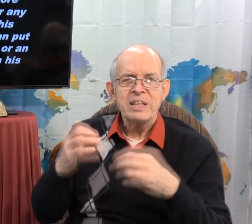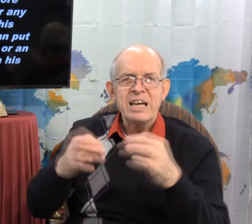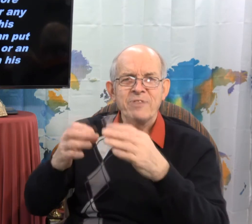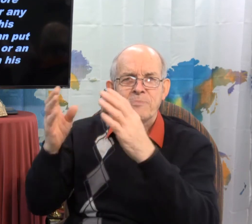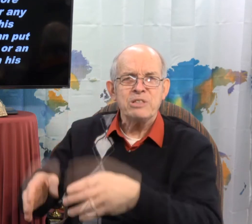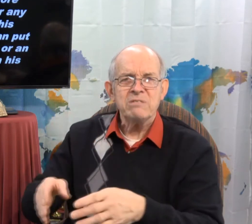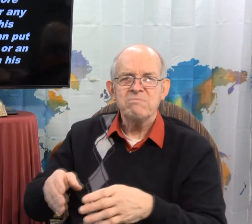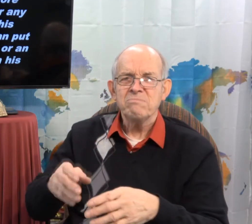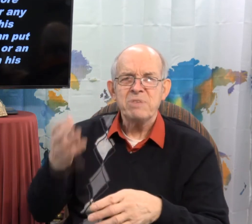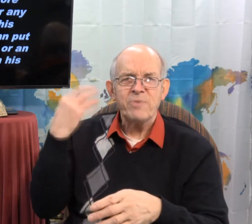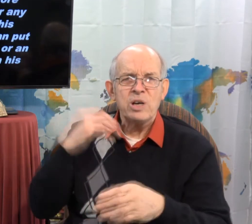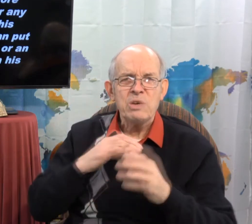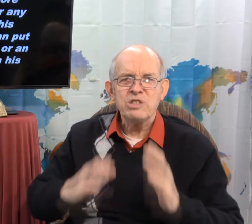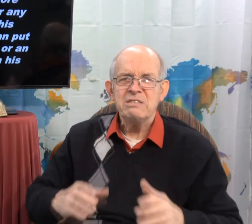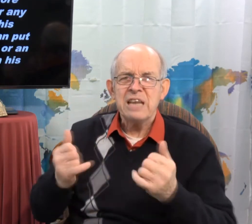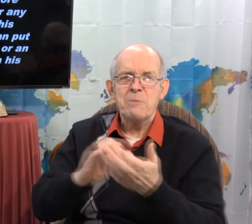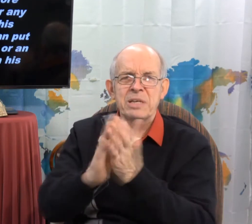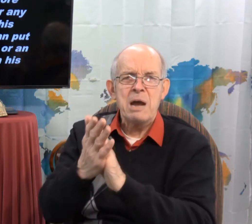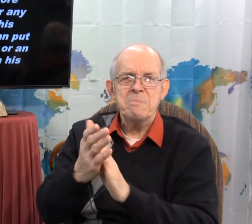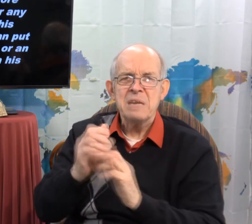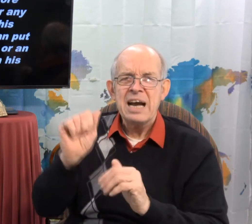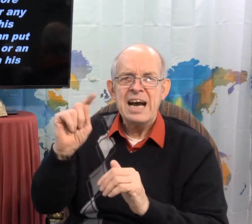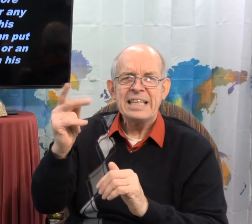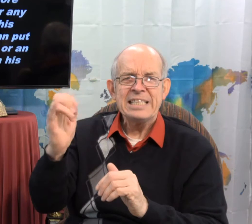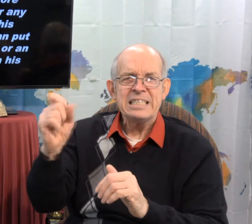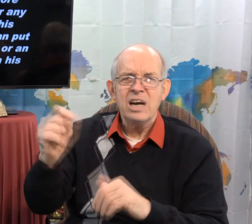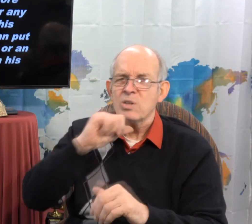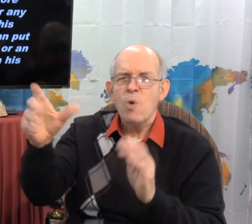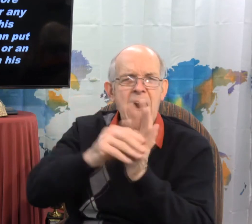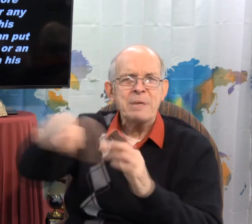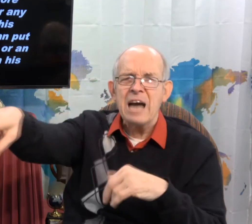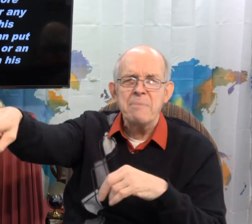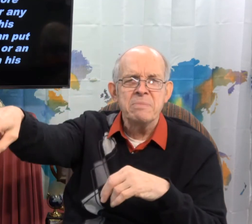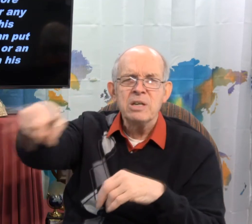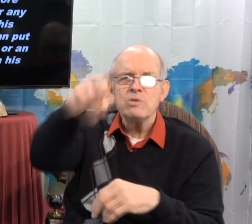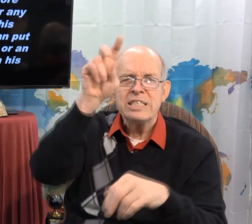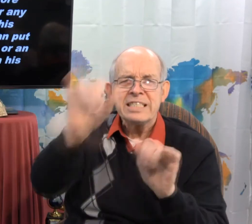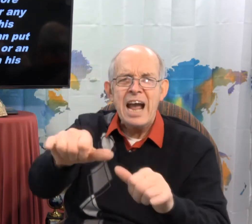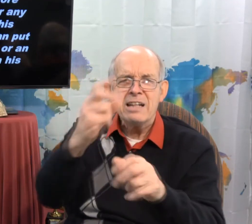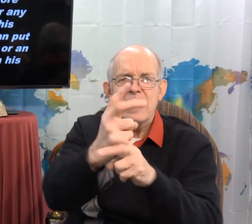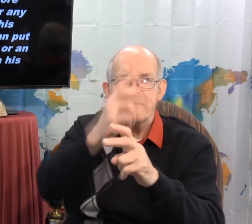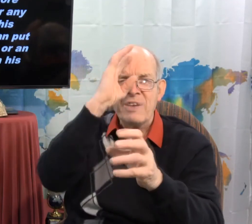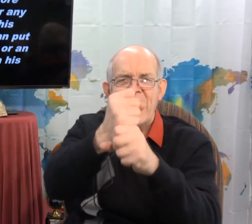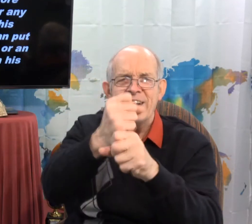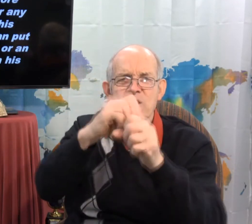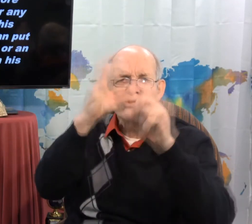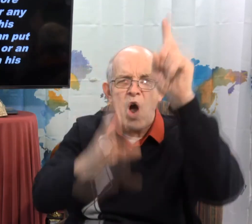if the Christian prefer Christian, that become atheist, don't copy them. You say your faith in